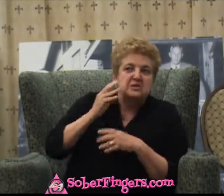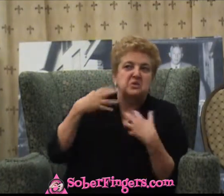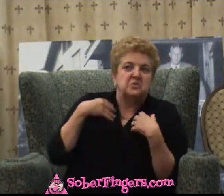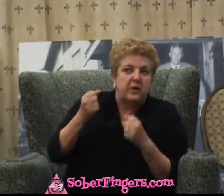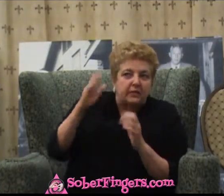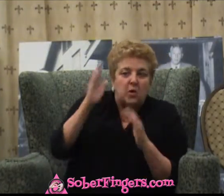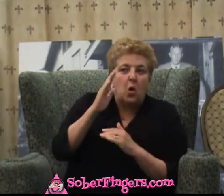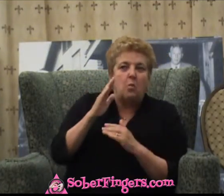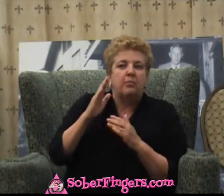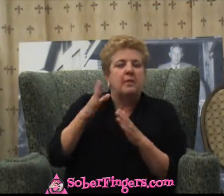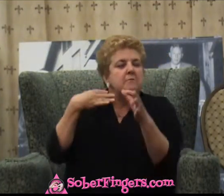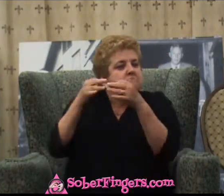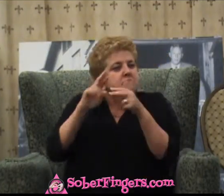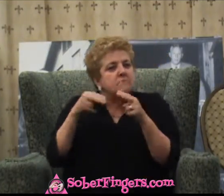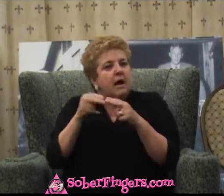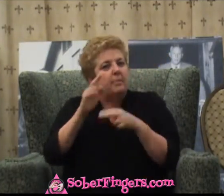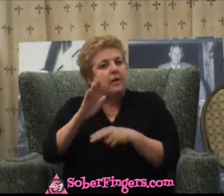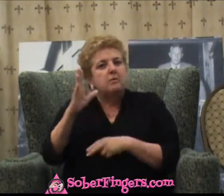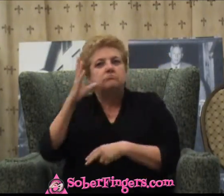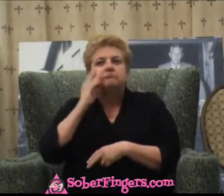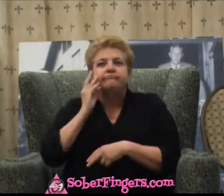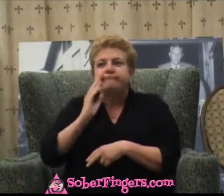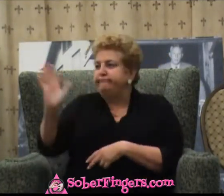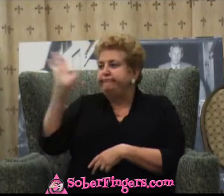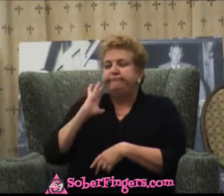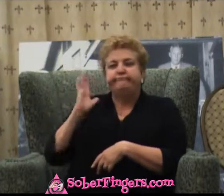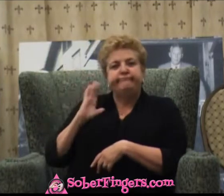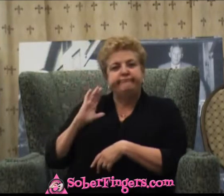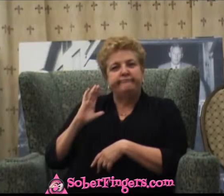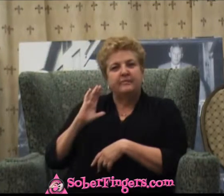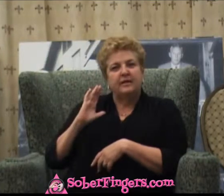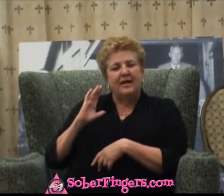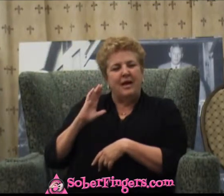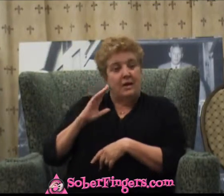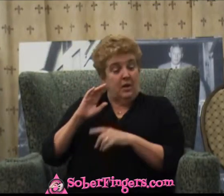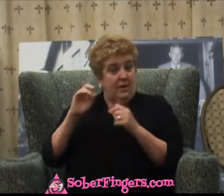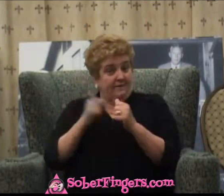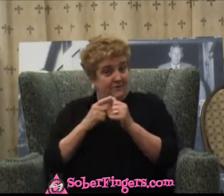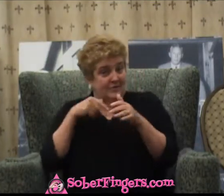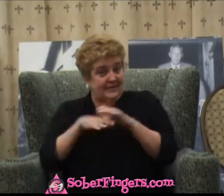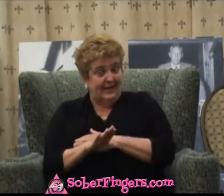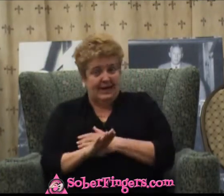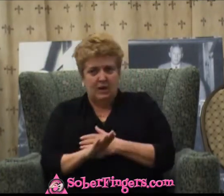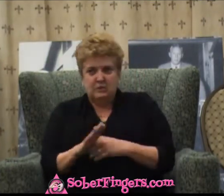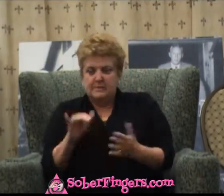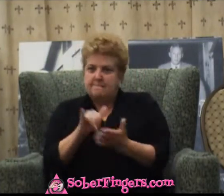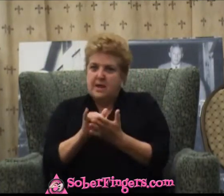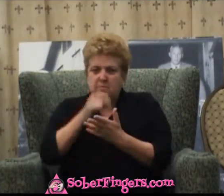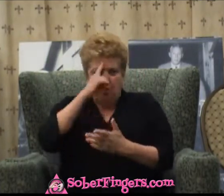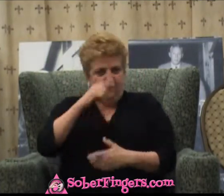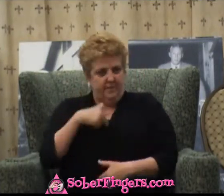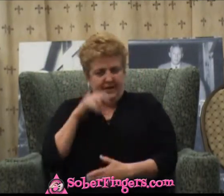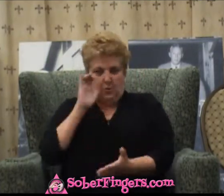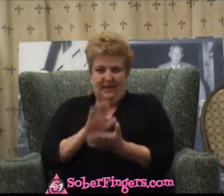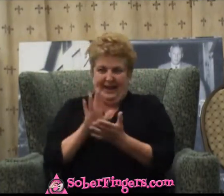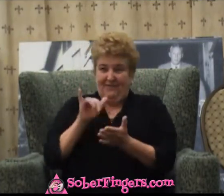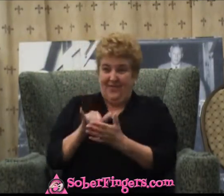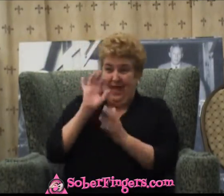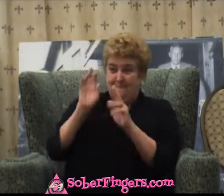drinking. Because it was impossible when I was new for me to believe that the person standing here ever felt the way I